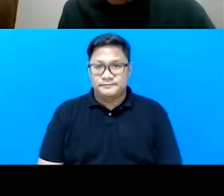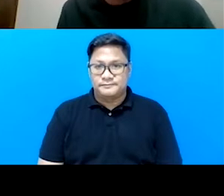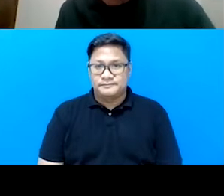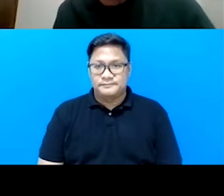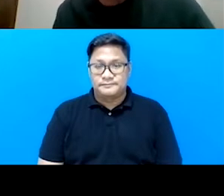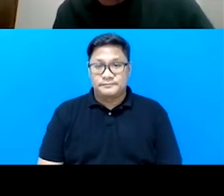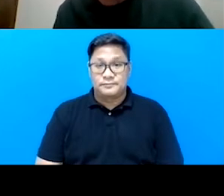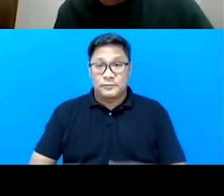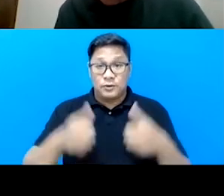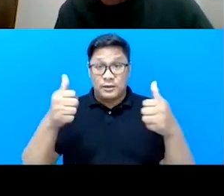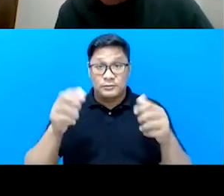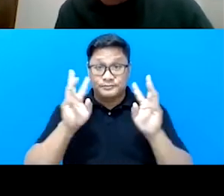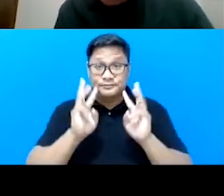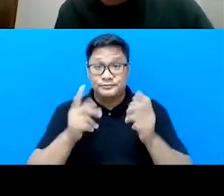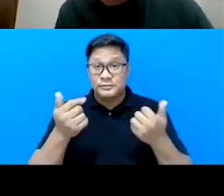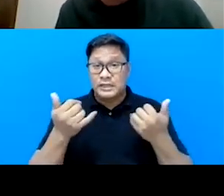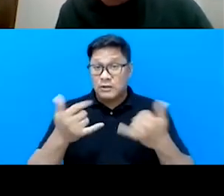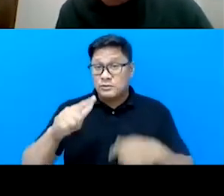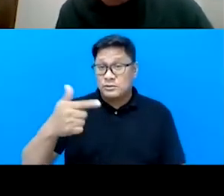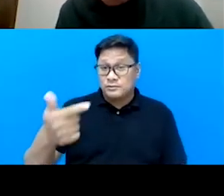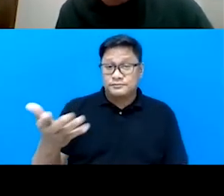Okay. So let's go down to